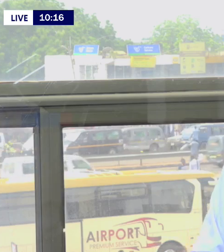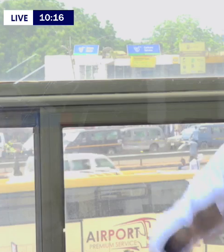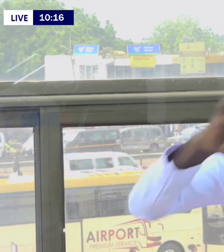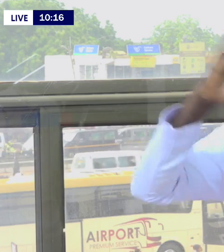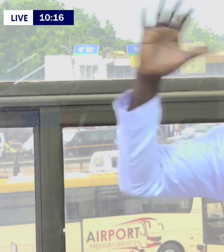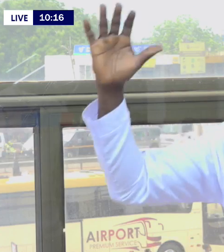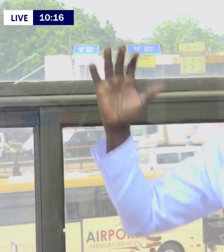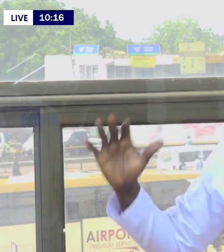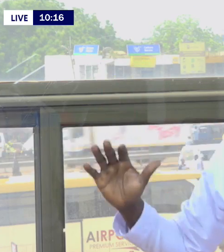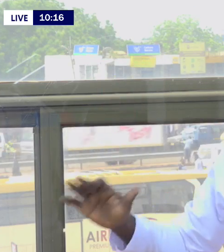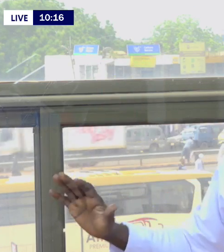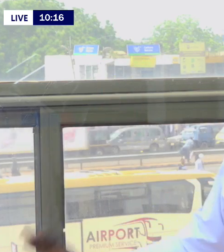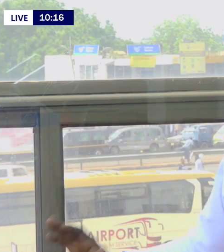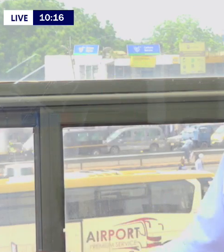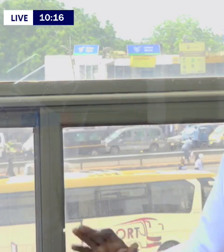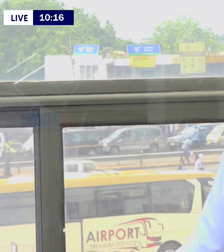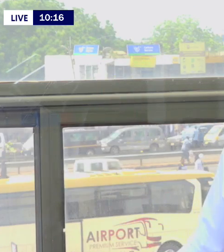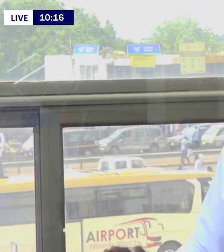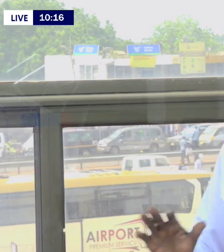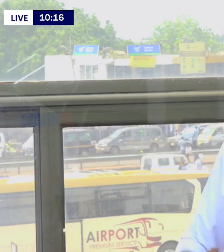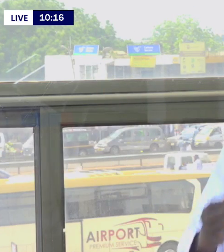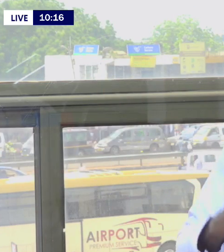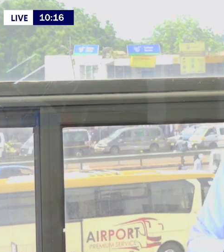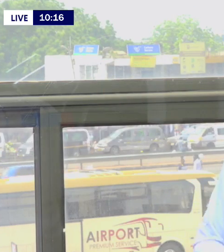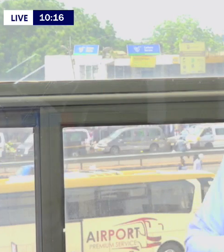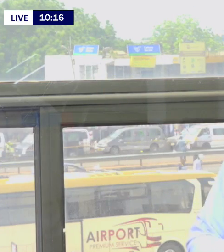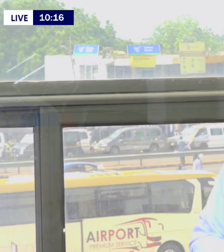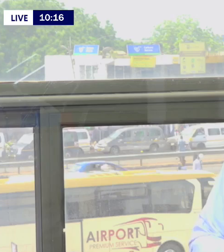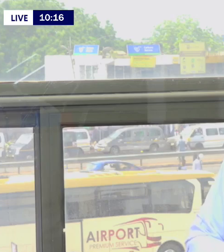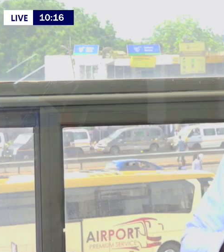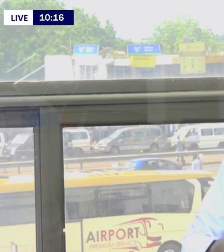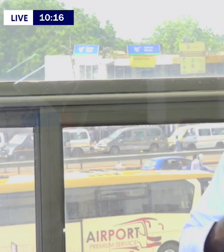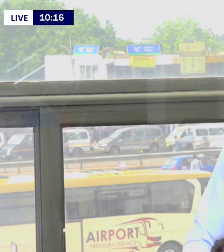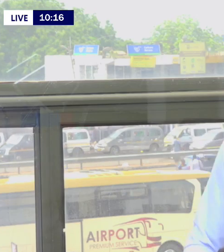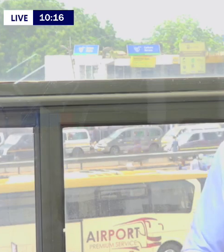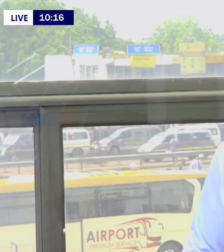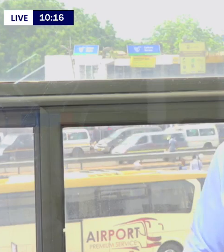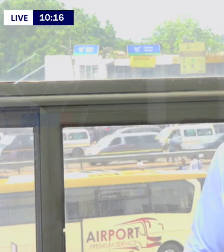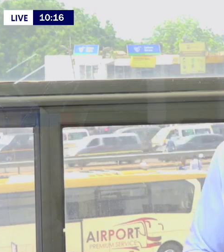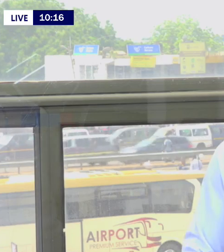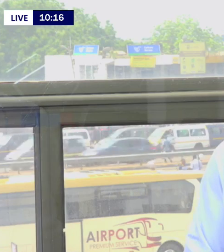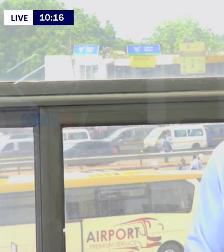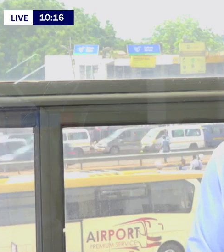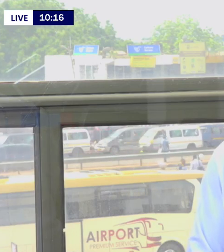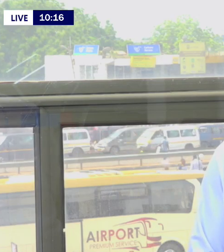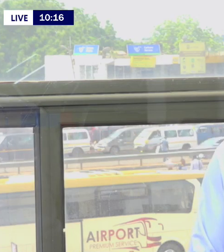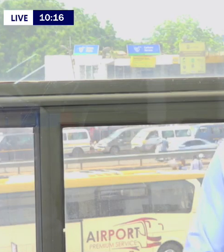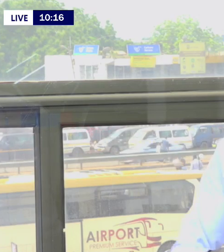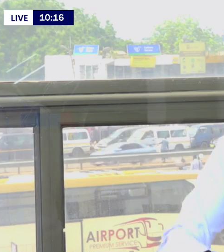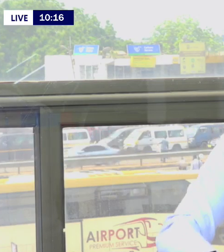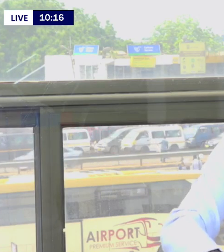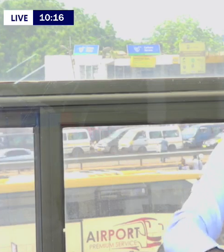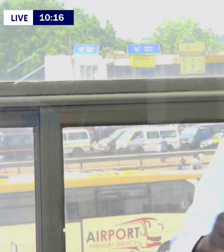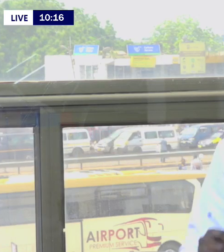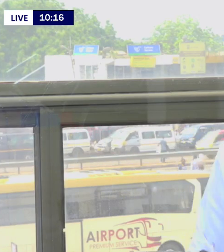ye. Ye fa se u dan ye si ho, dan isi asa asi so. Mi pese mi besi dan no, mi si better one. Mami nkai fi messages, mesan ya ba